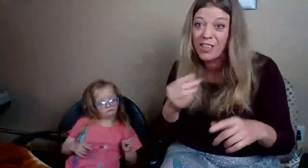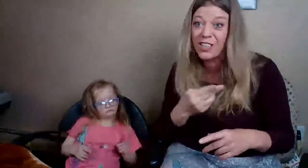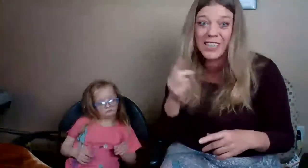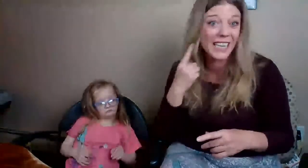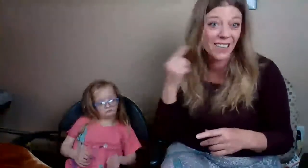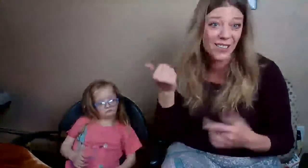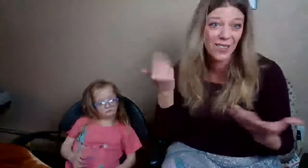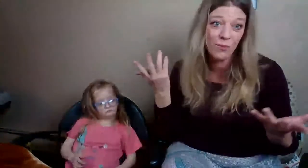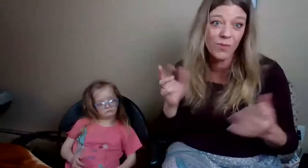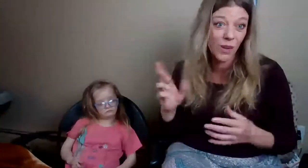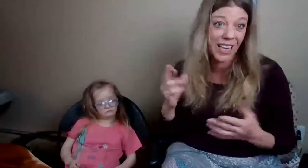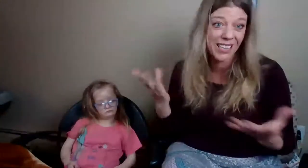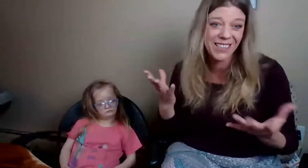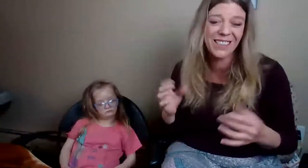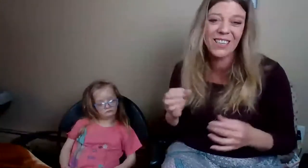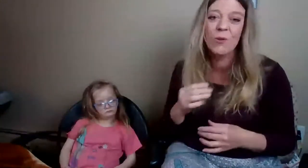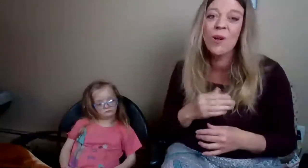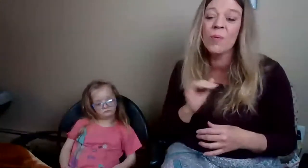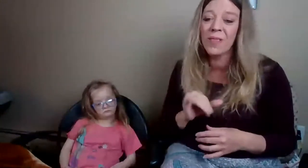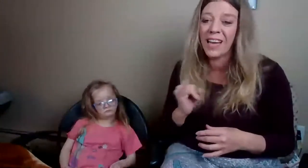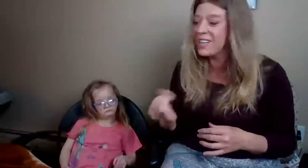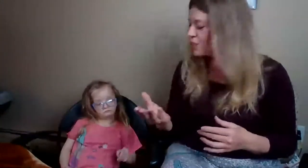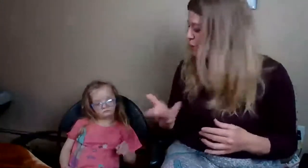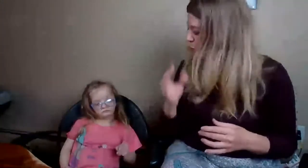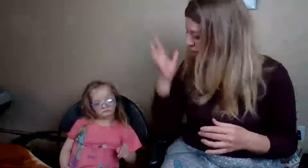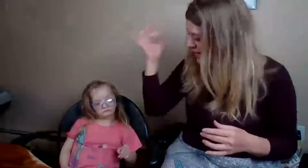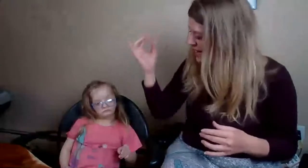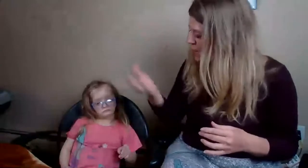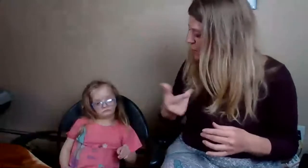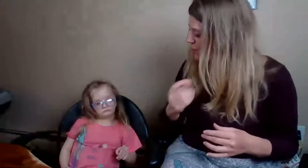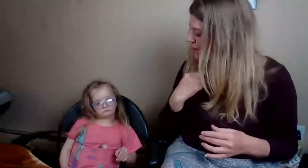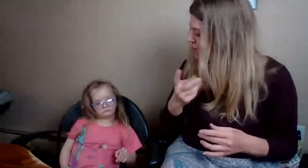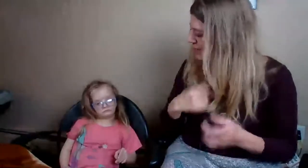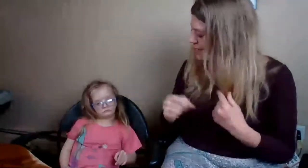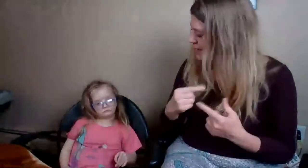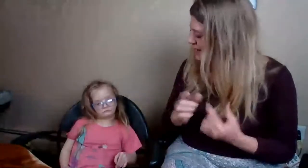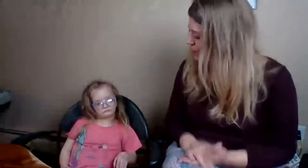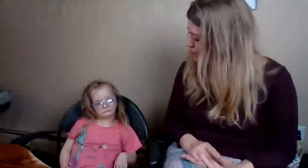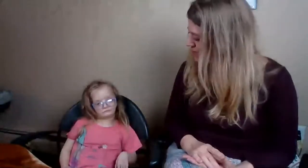she hears, right? So that is why we voice sign.